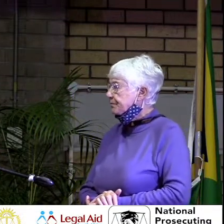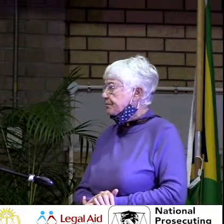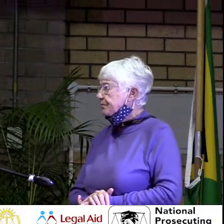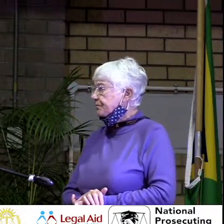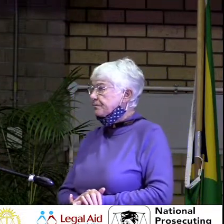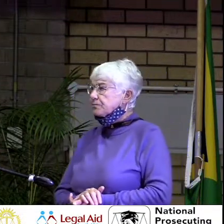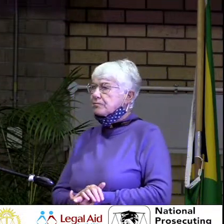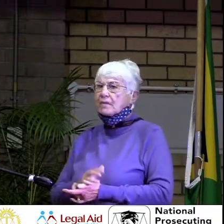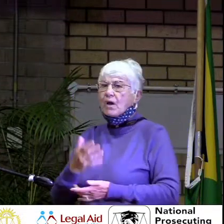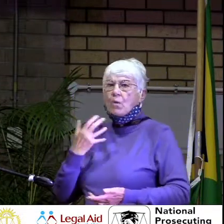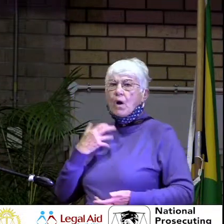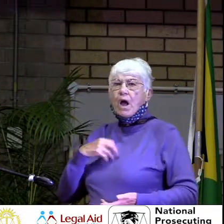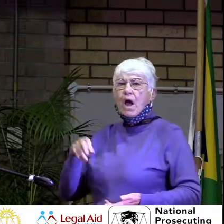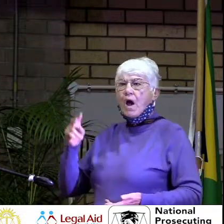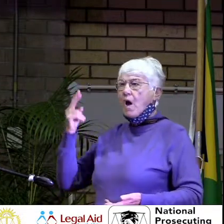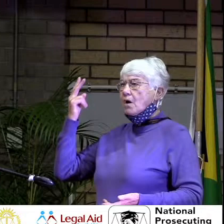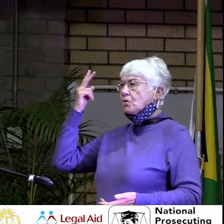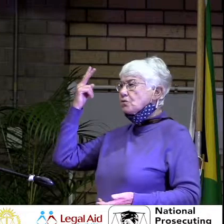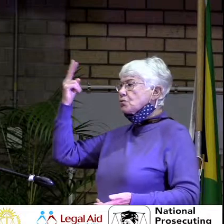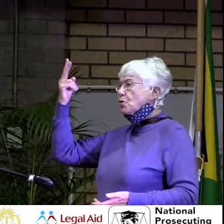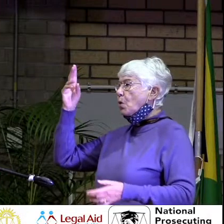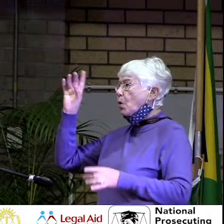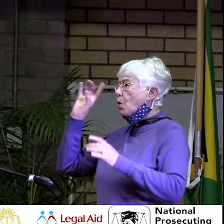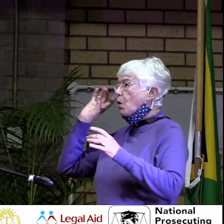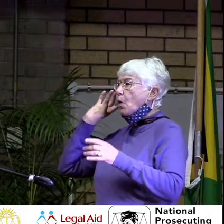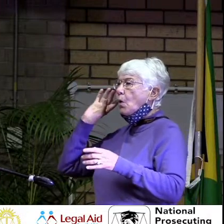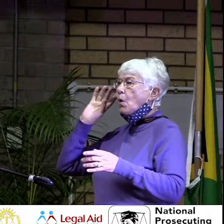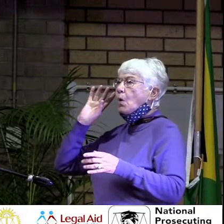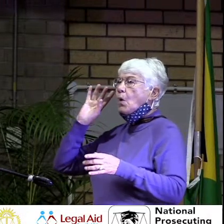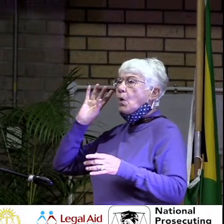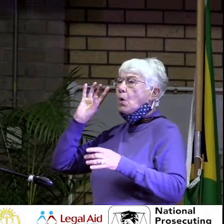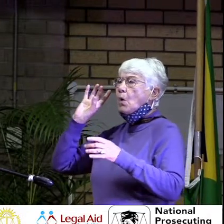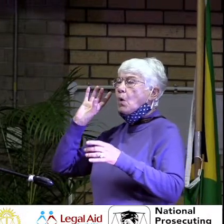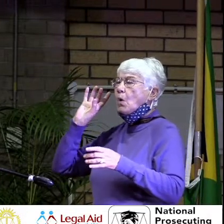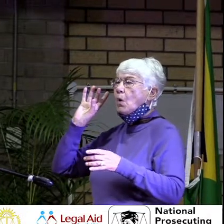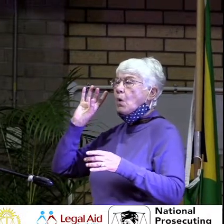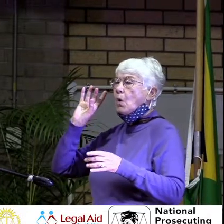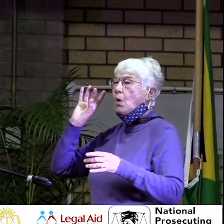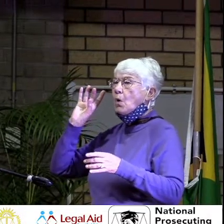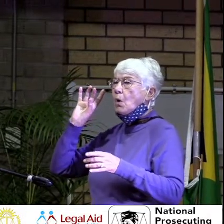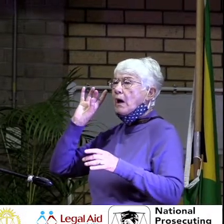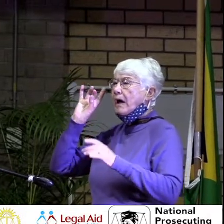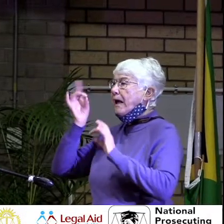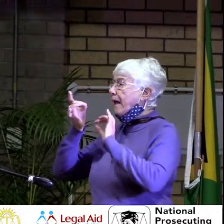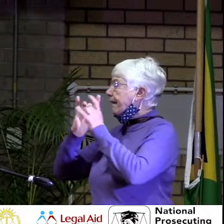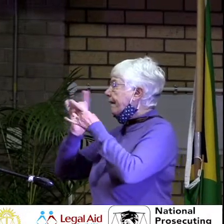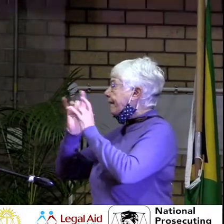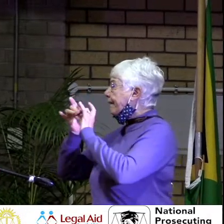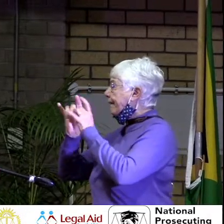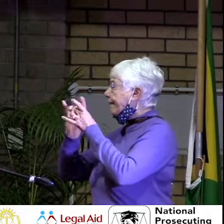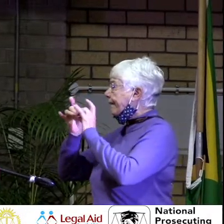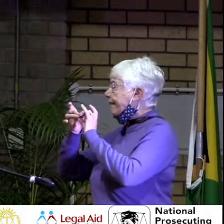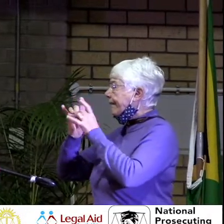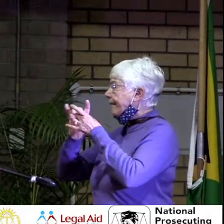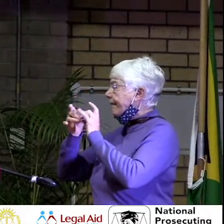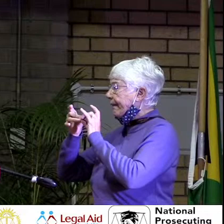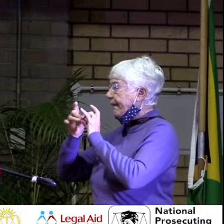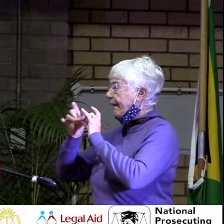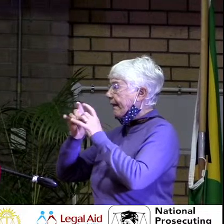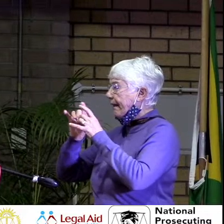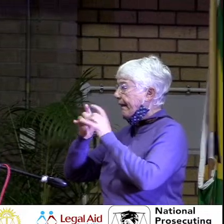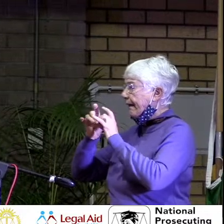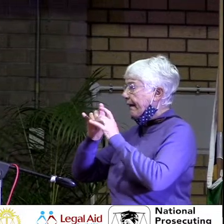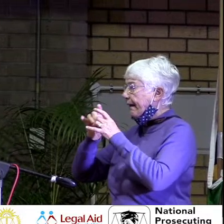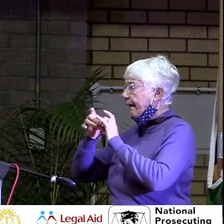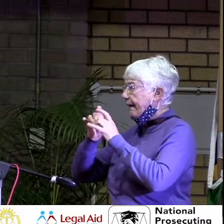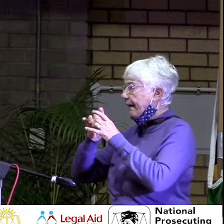interpreters also that will summarize every time a speaker speaks, so that